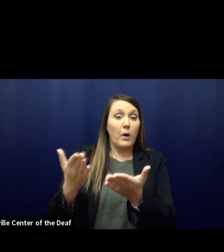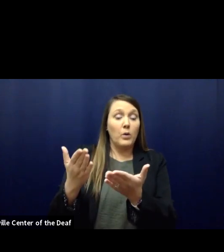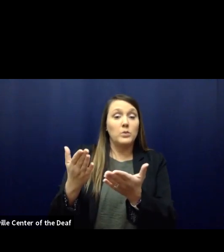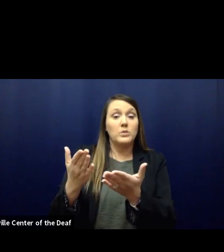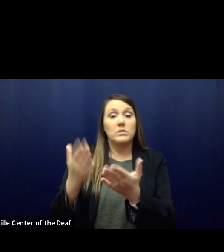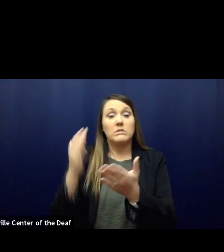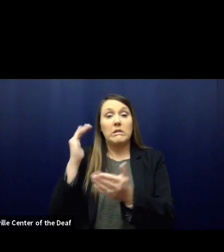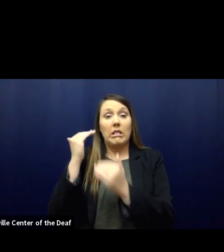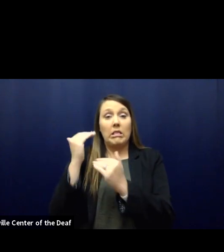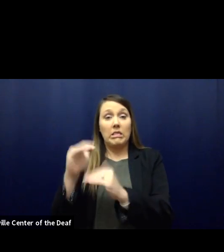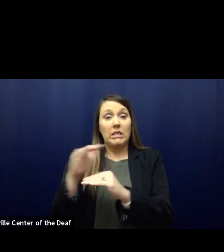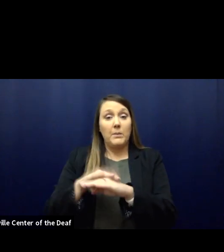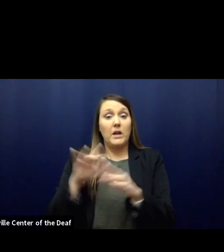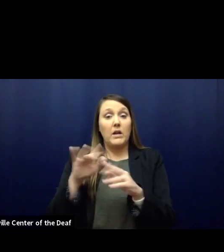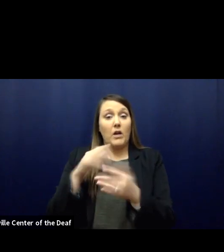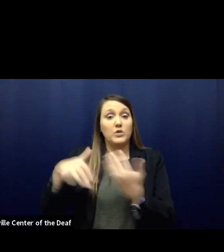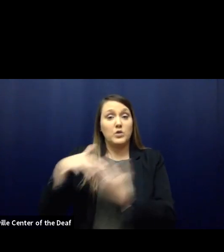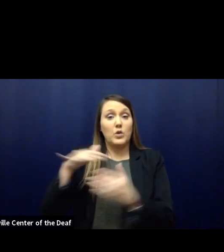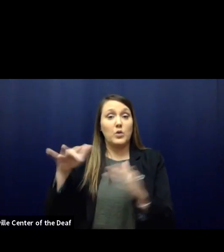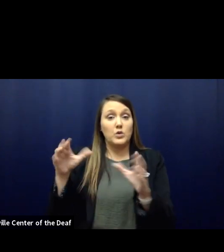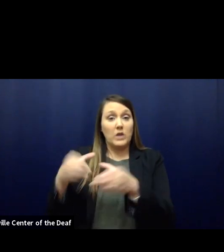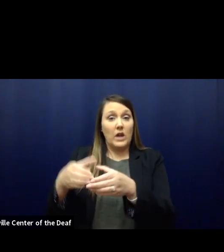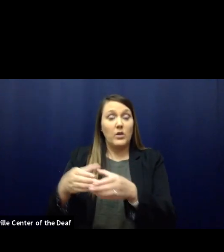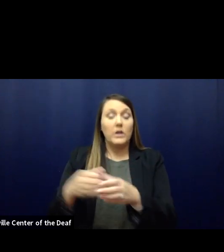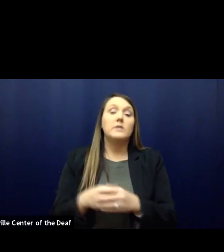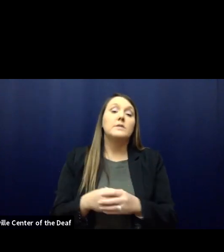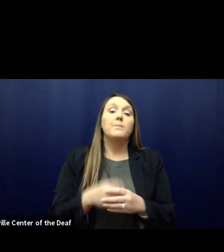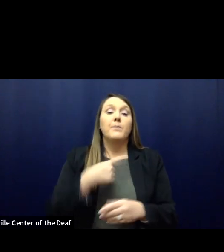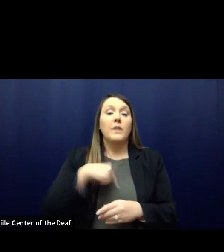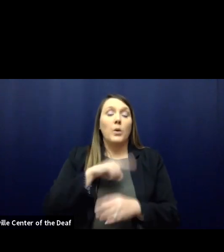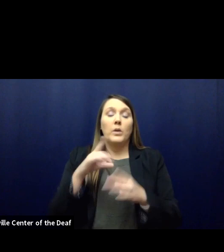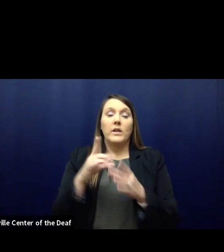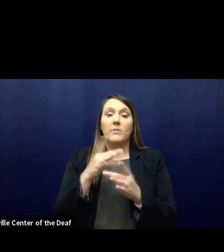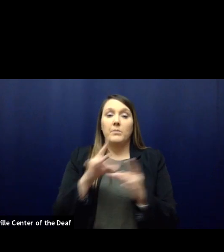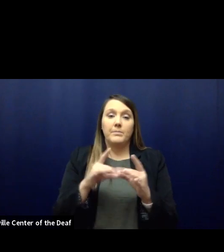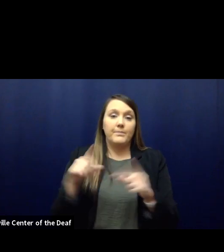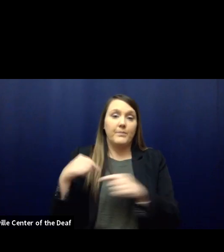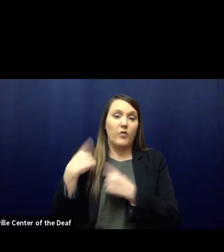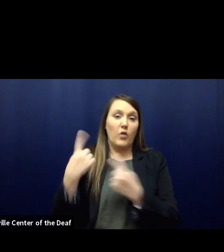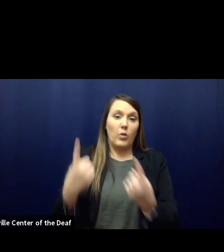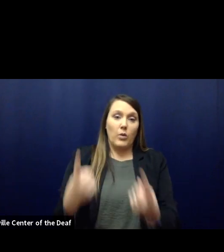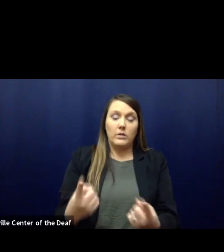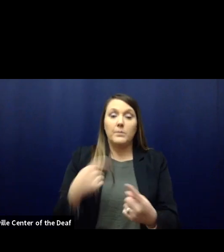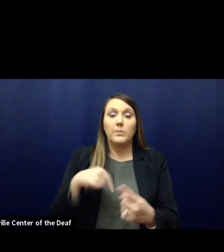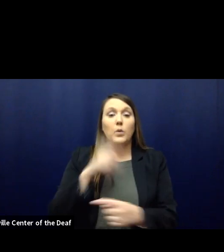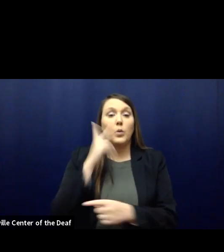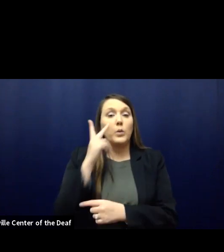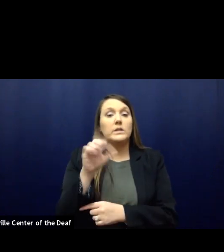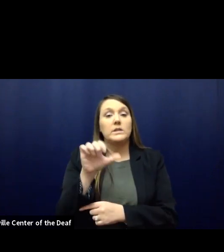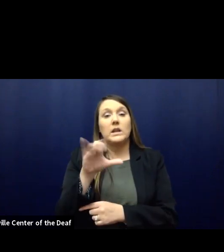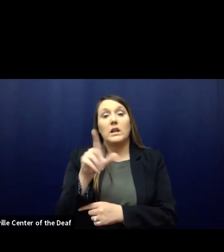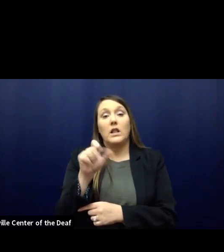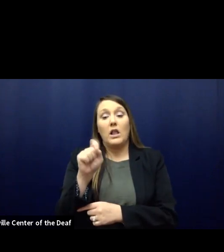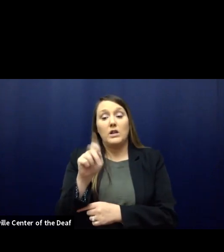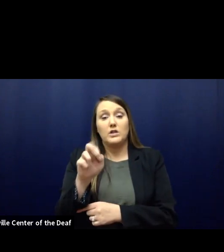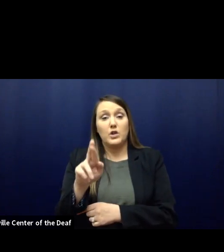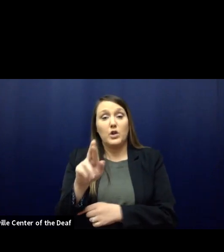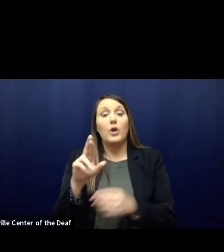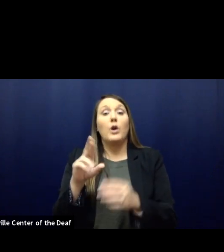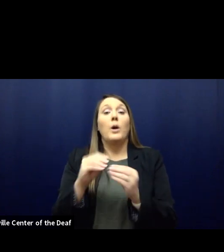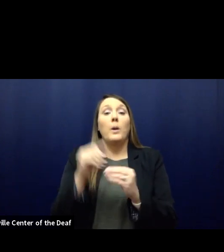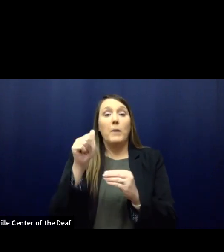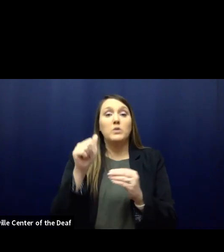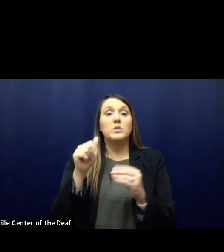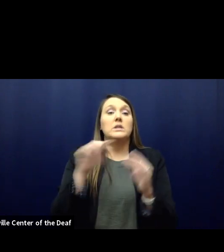meeting? So the first part of your question, we've been saying for a long time that we see clusters related mostly to community